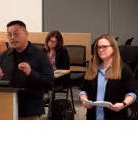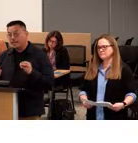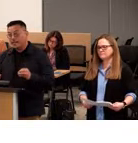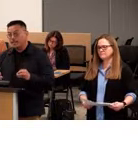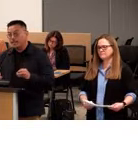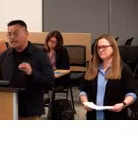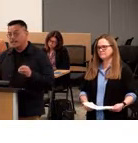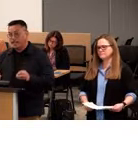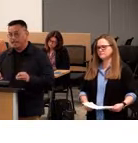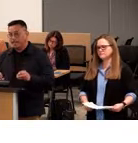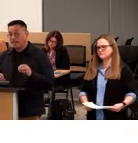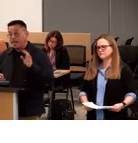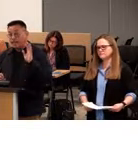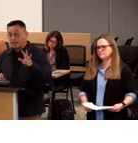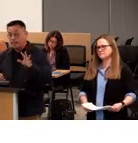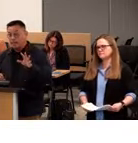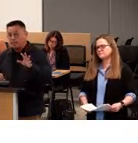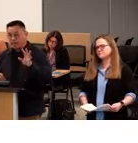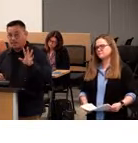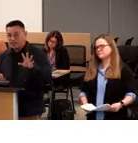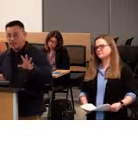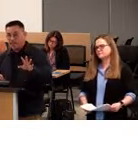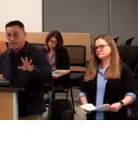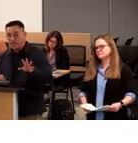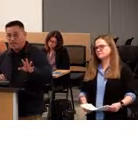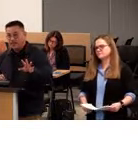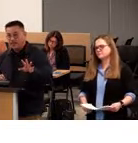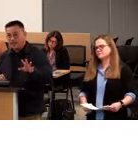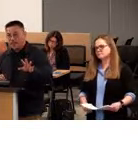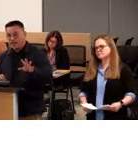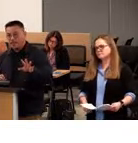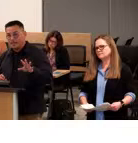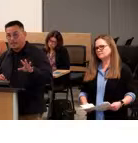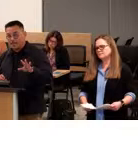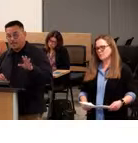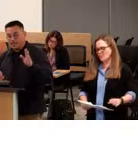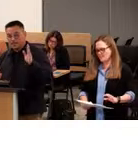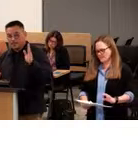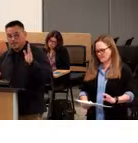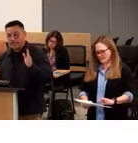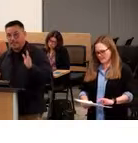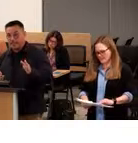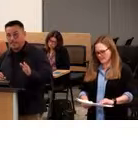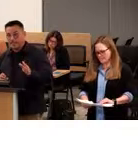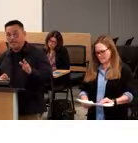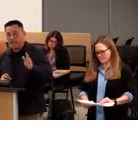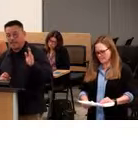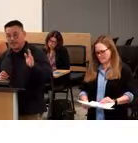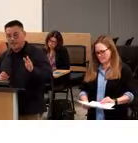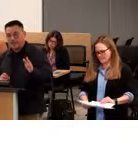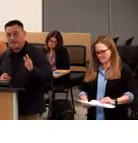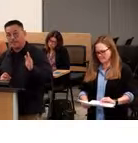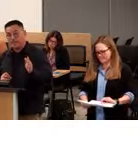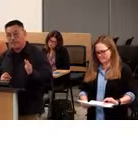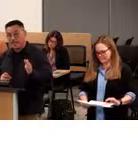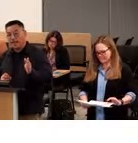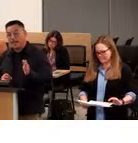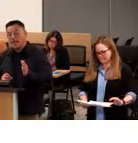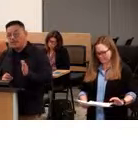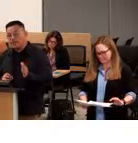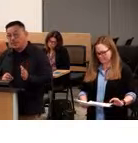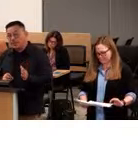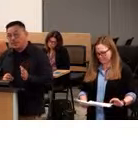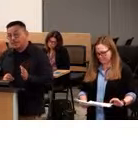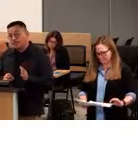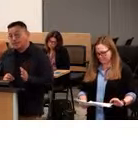experiences at site. And so I'll just read the top comment to as a participant at sites, they would say it